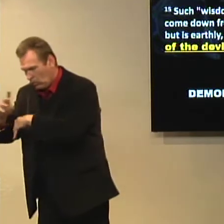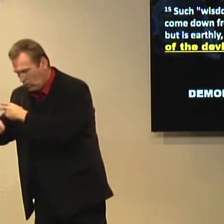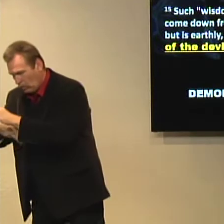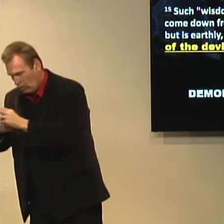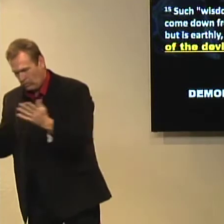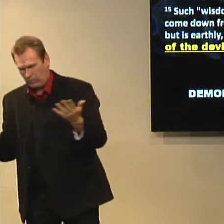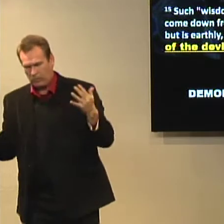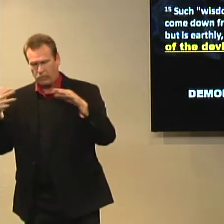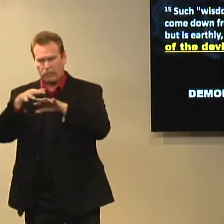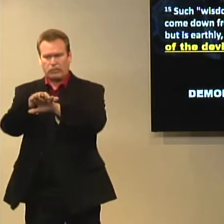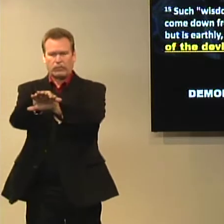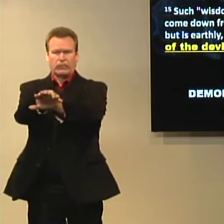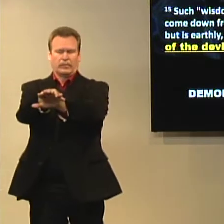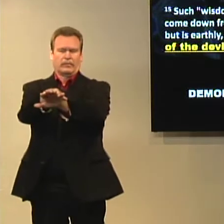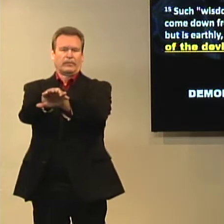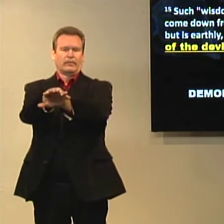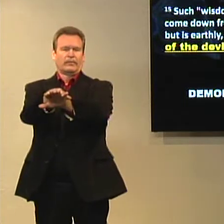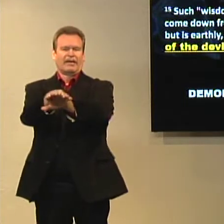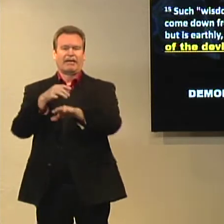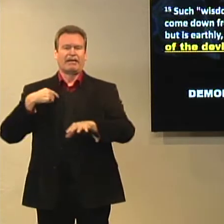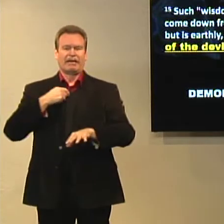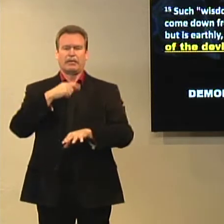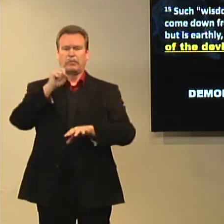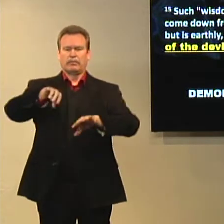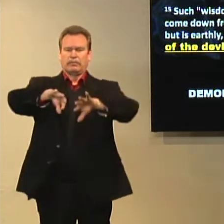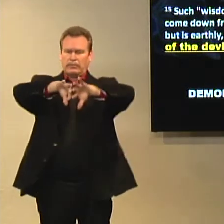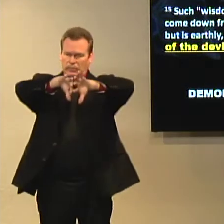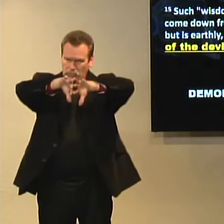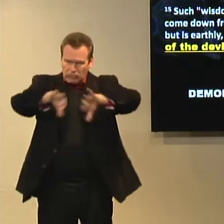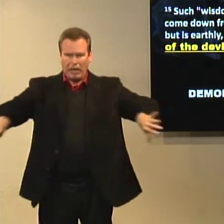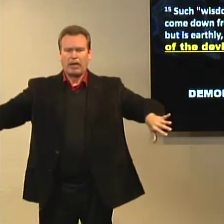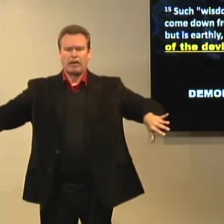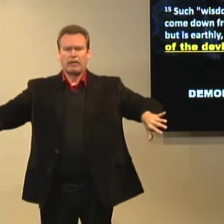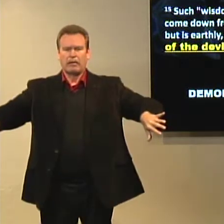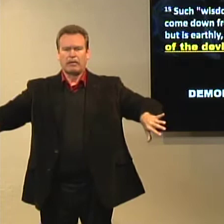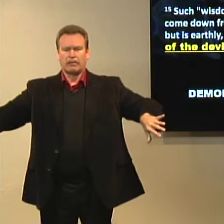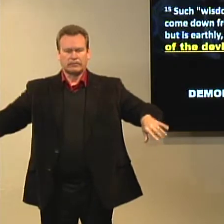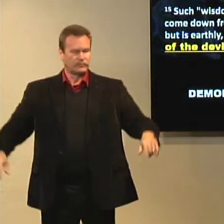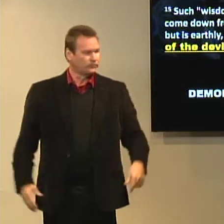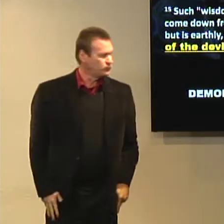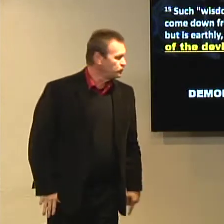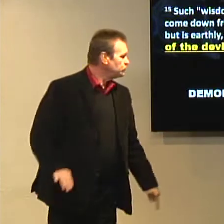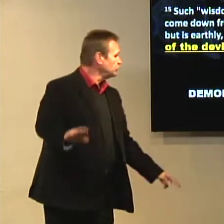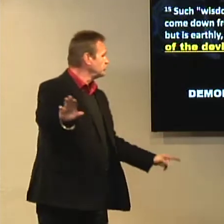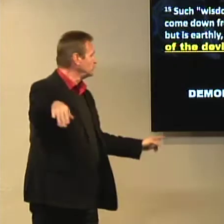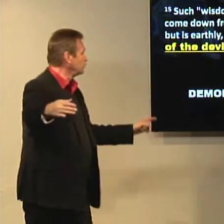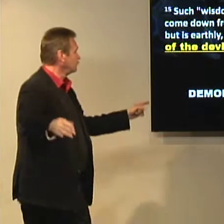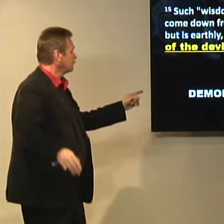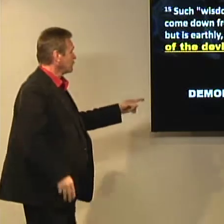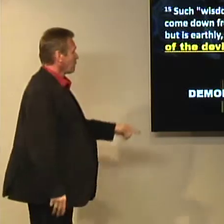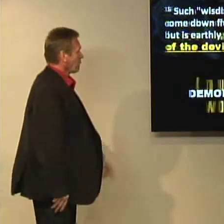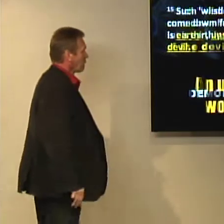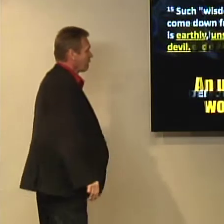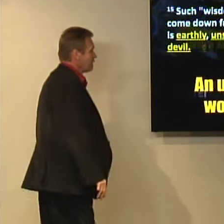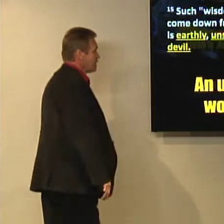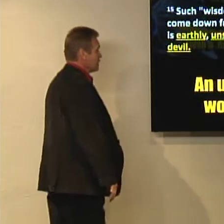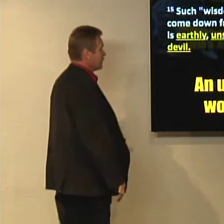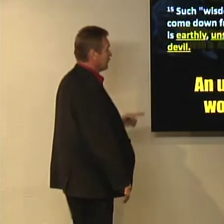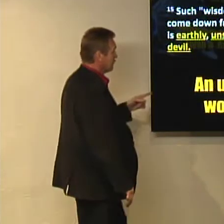wisdom, they want a little earthly wisdom. They try to meld them together. But James reminds us there needs to be a distinct division between